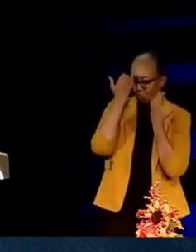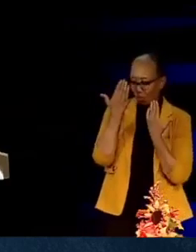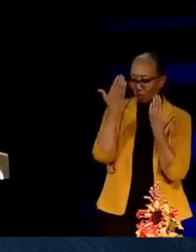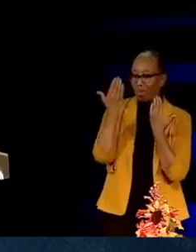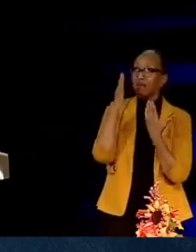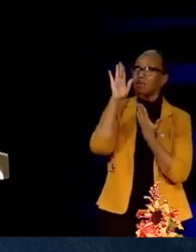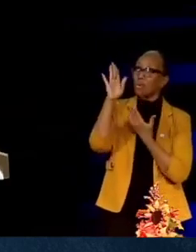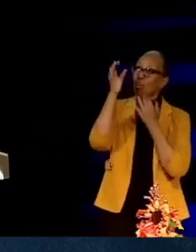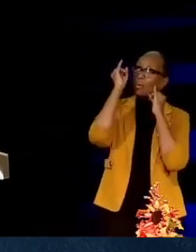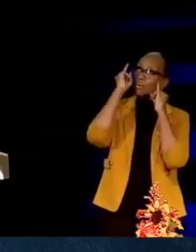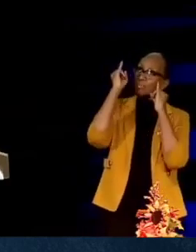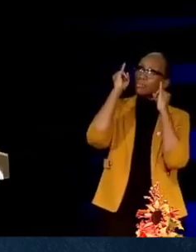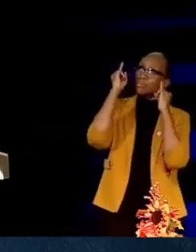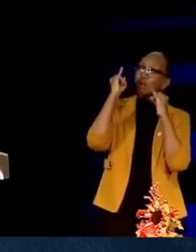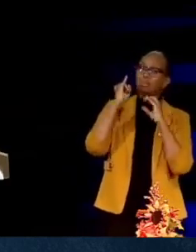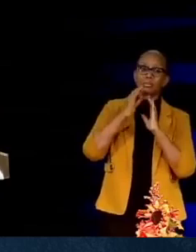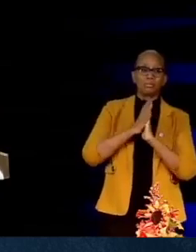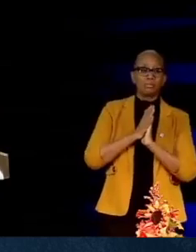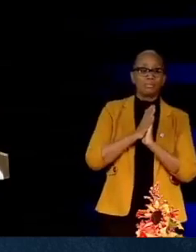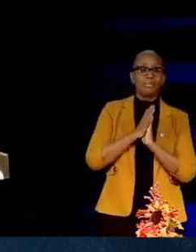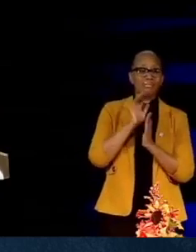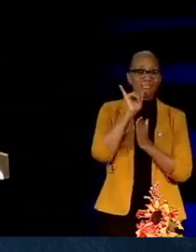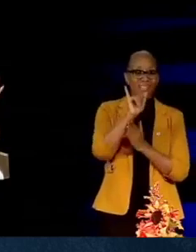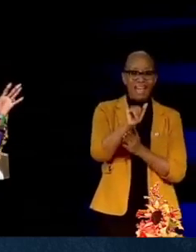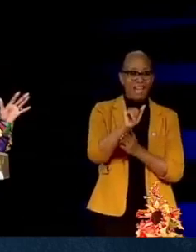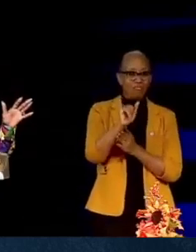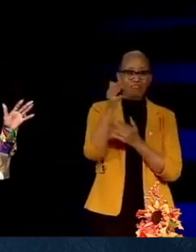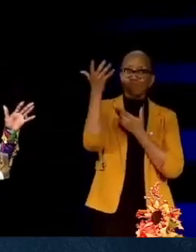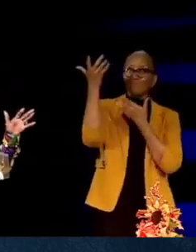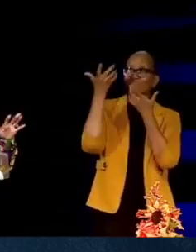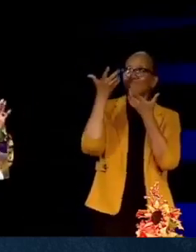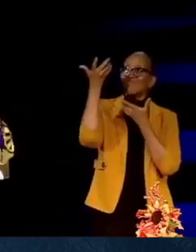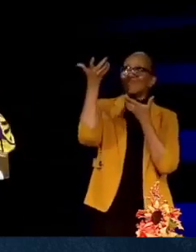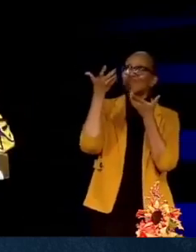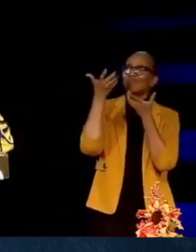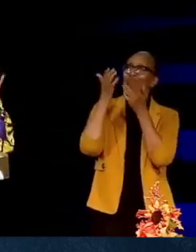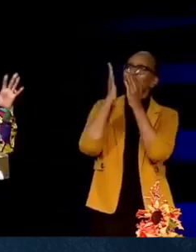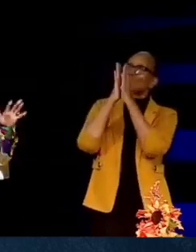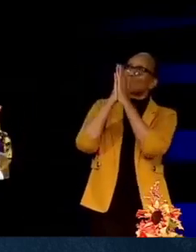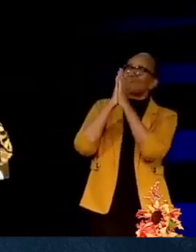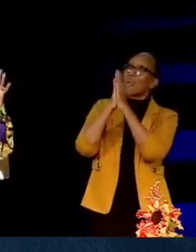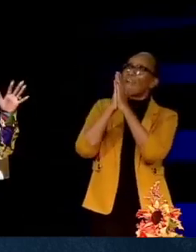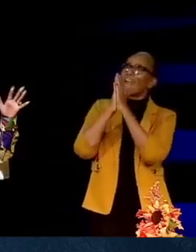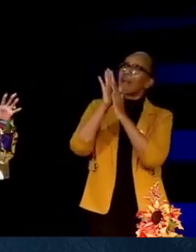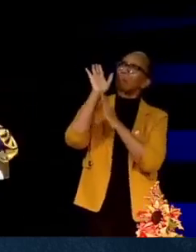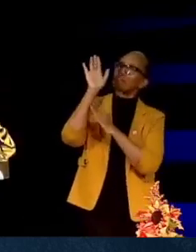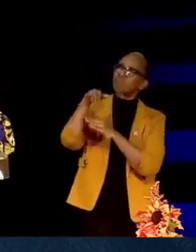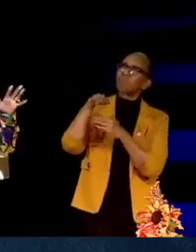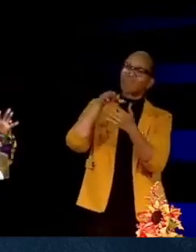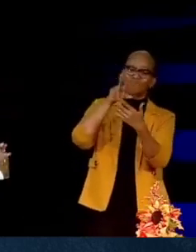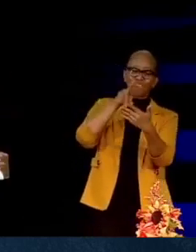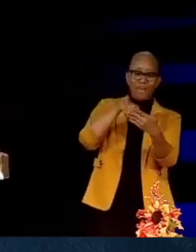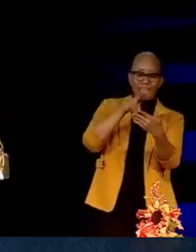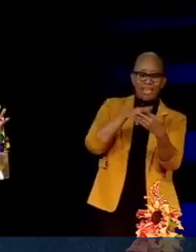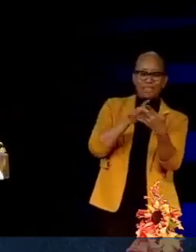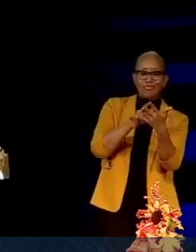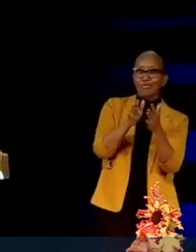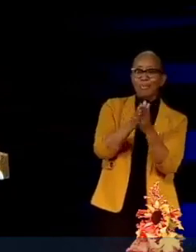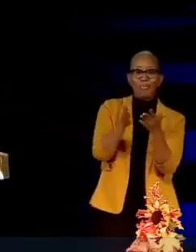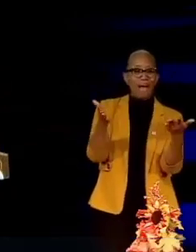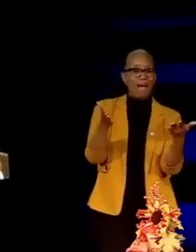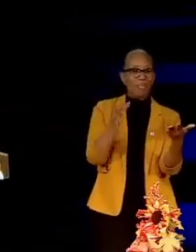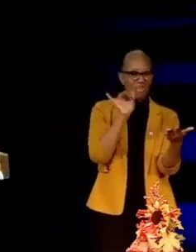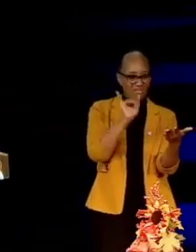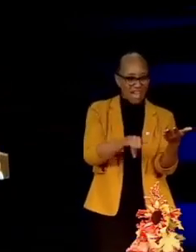your instructions." How many know just a little talk with Jesus, just a little reading of his word will make it all right? Clap